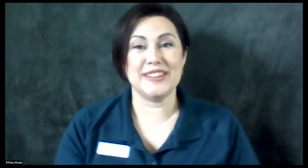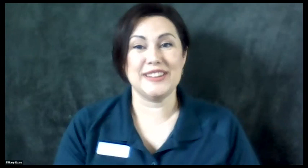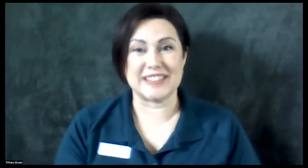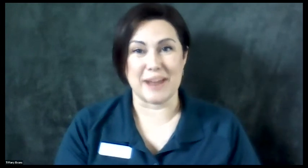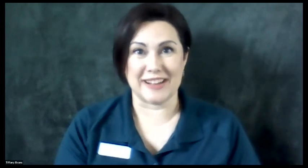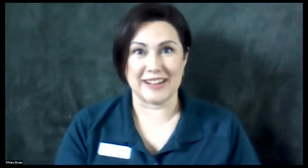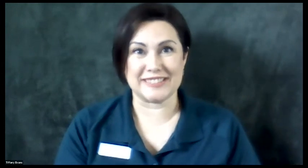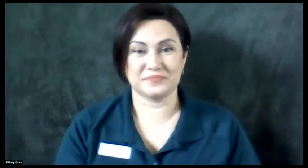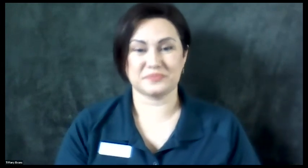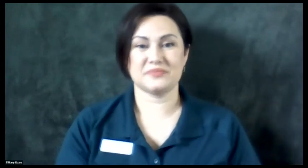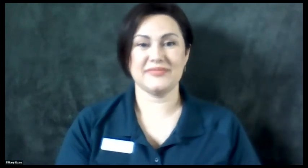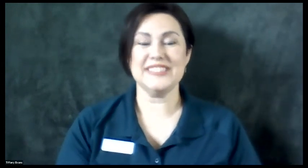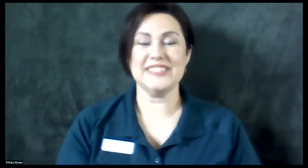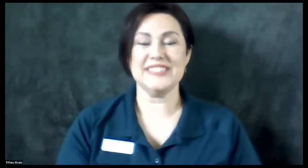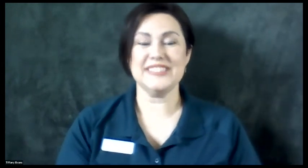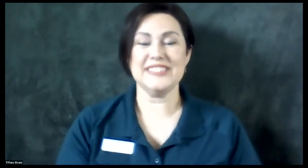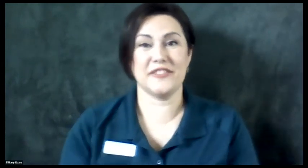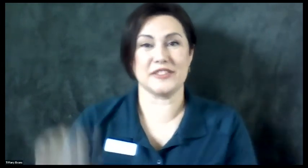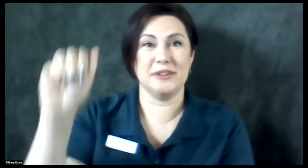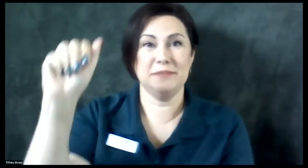chat box. So here is our first one.